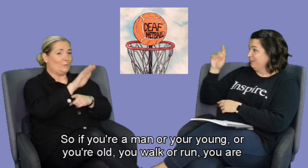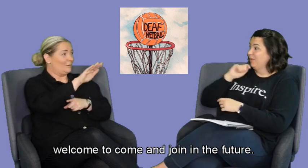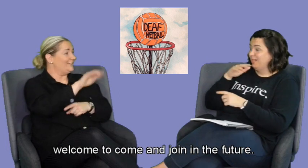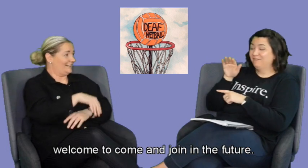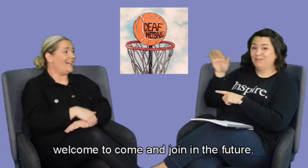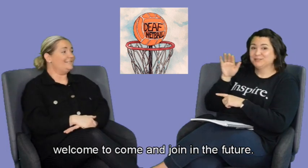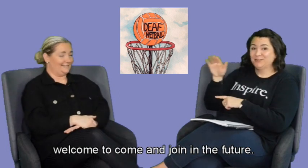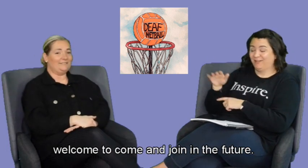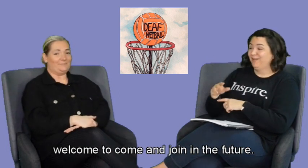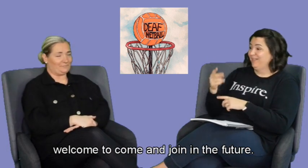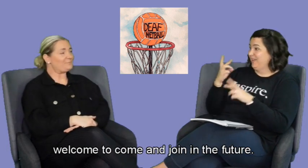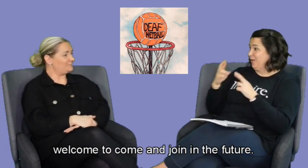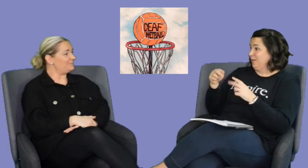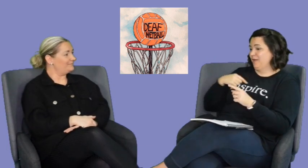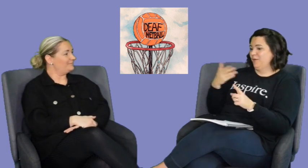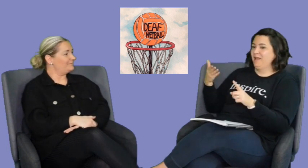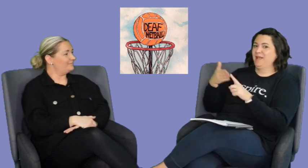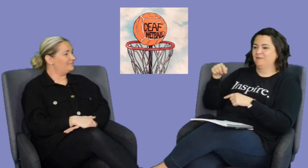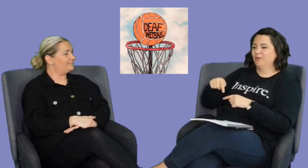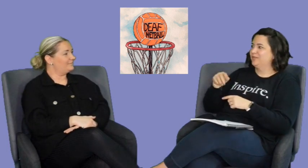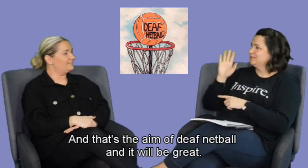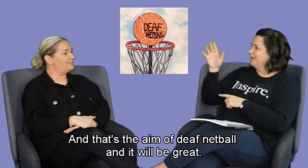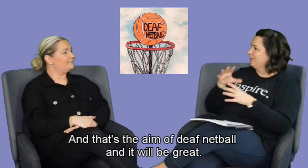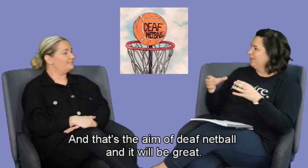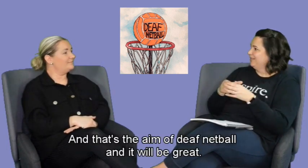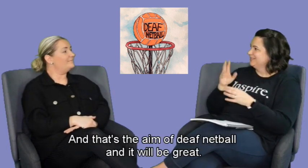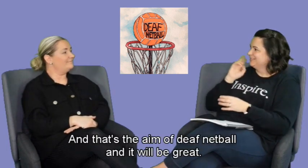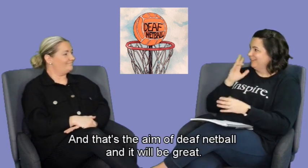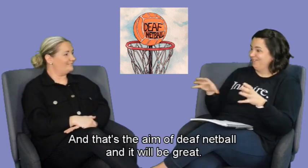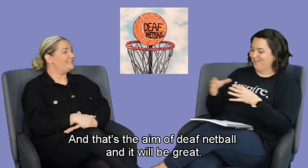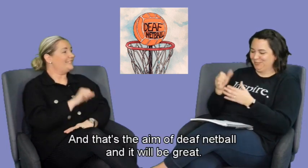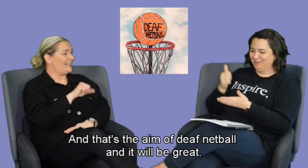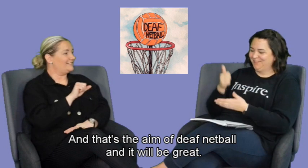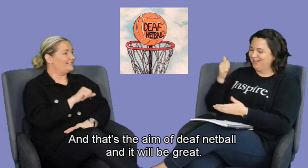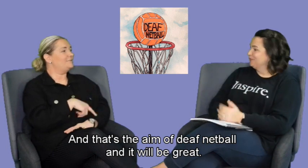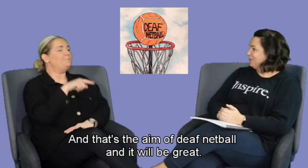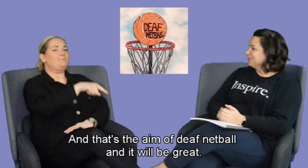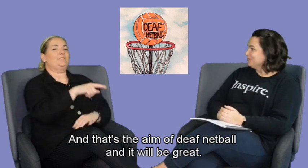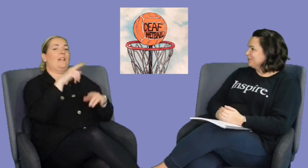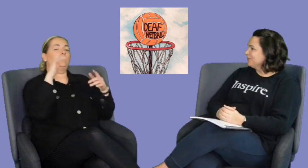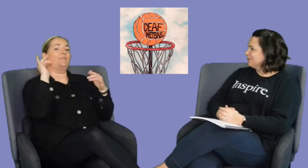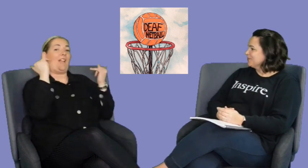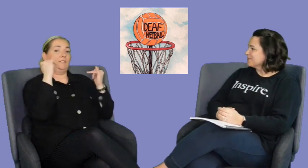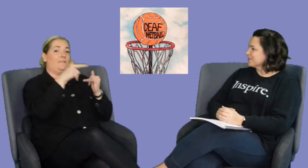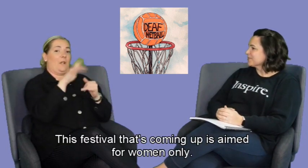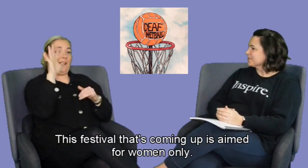welcome to come and join in the future. And that's the aim of Deaf Netball, isn't it? It would be great. This festival that's